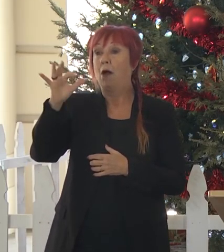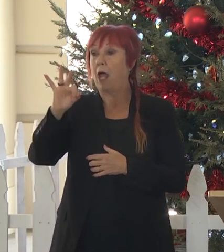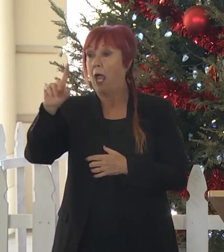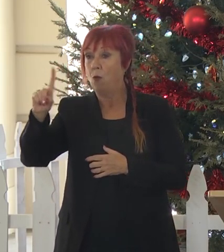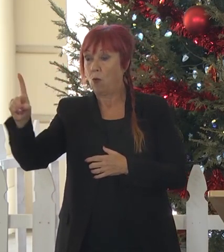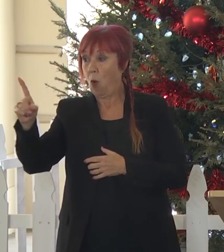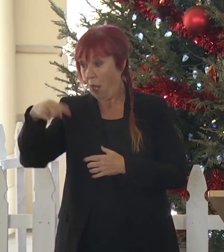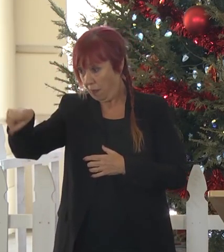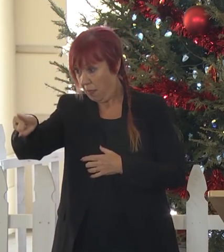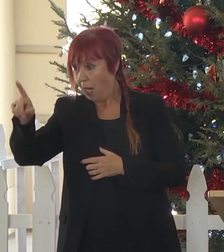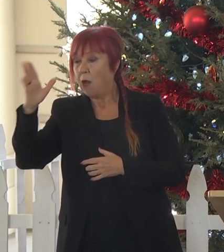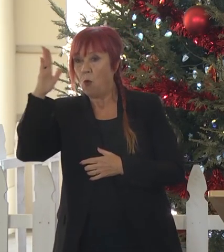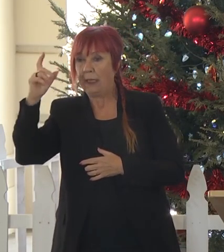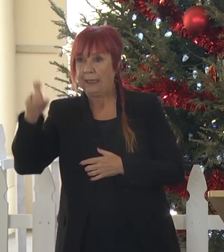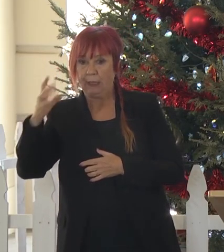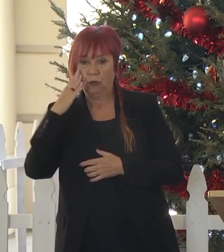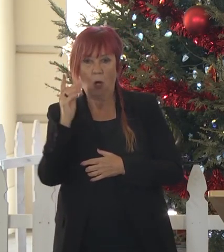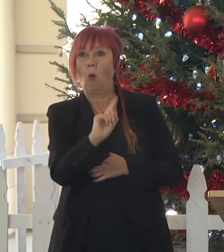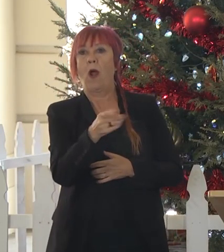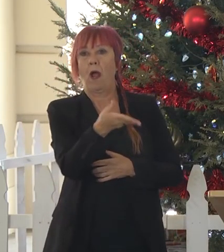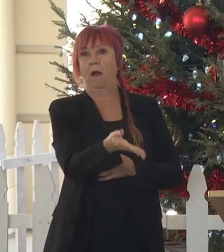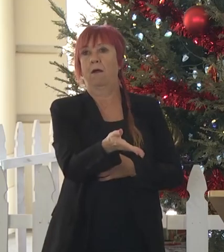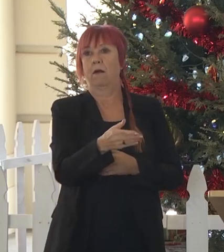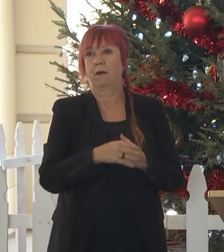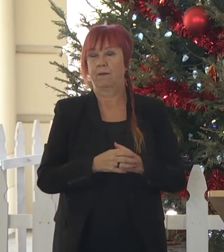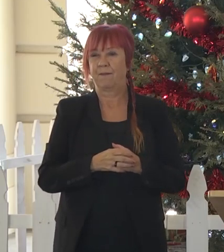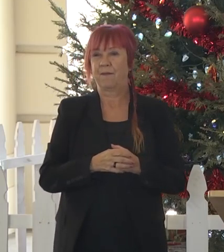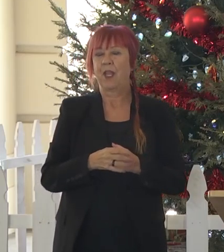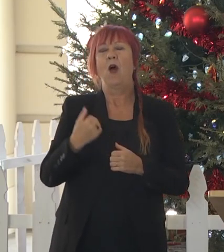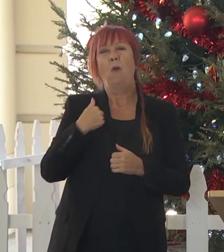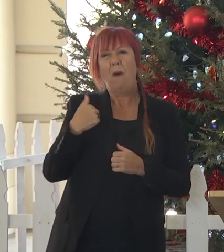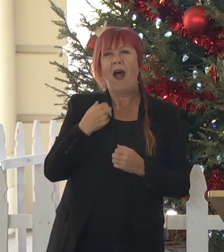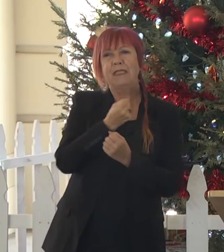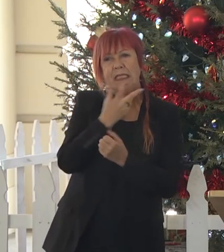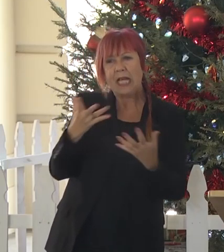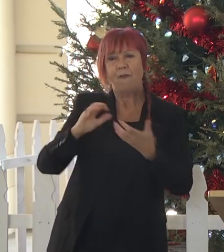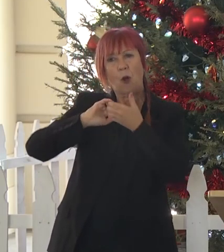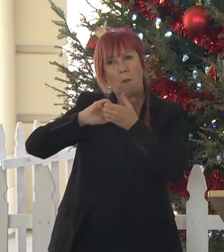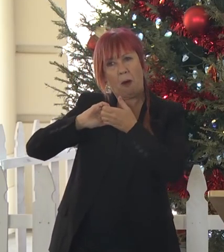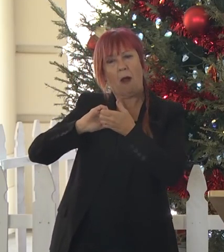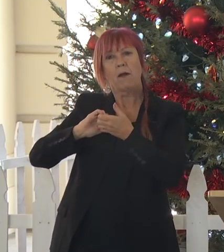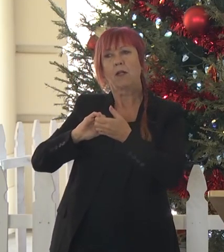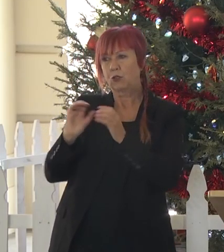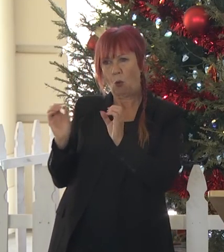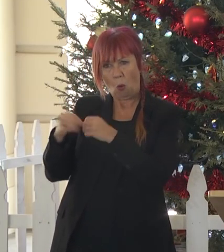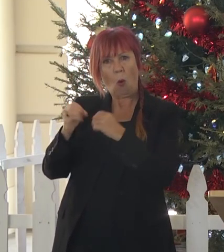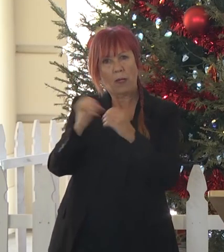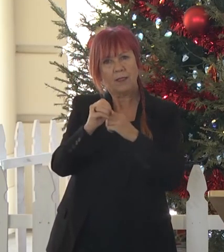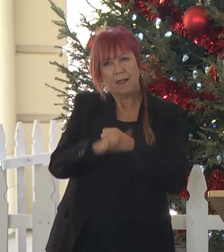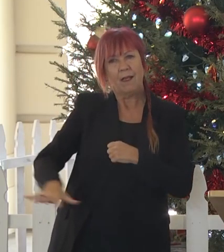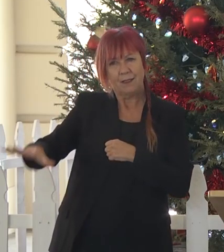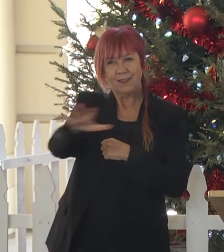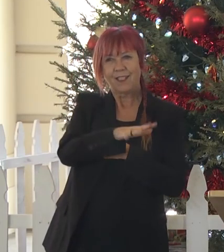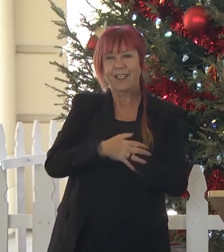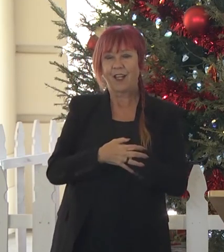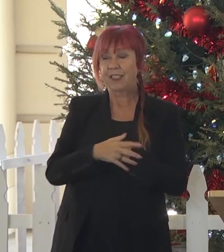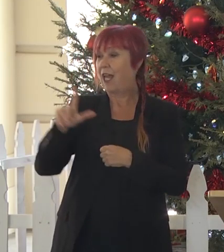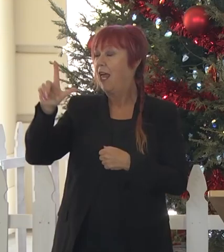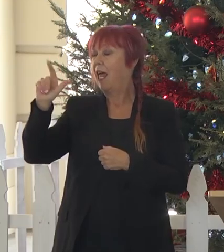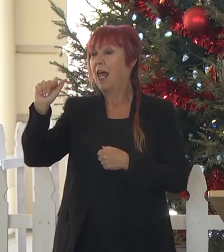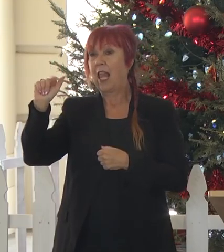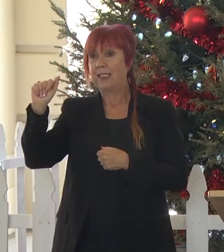information. We're assisted by several partner organizations throughout the region. Los